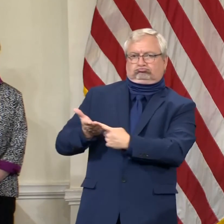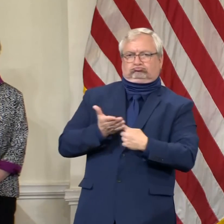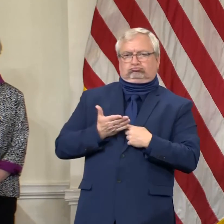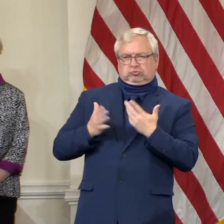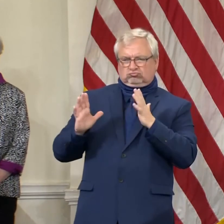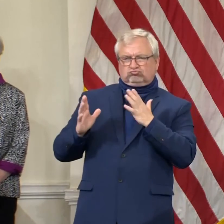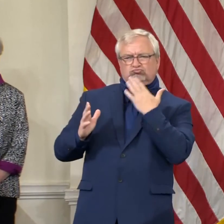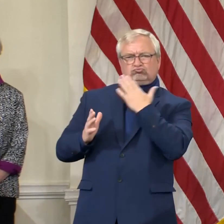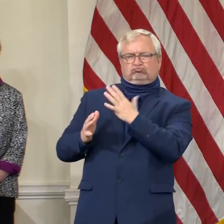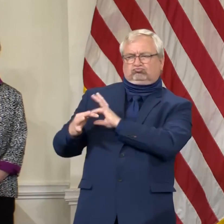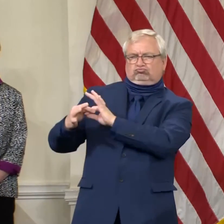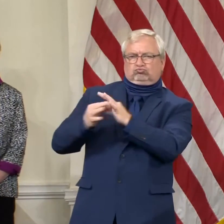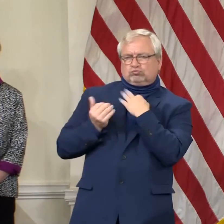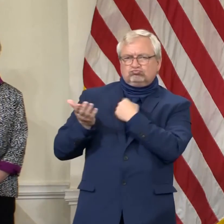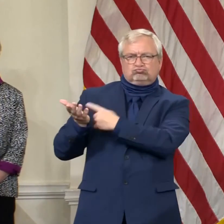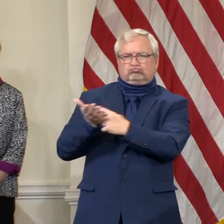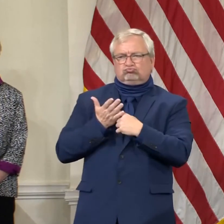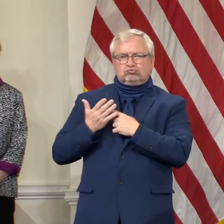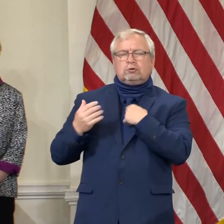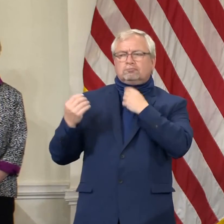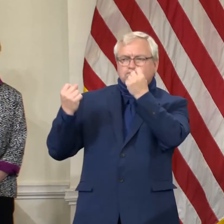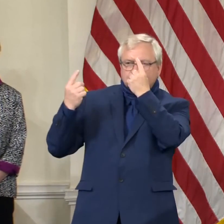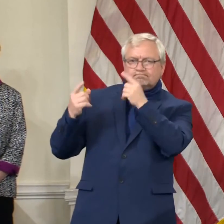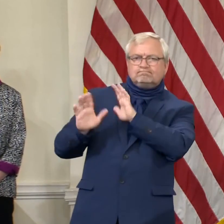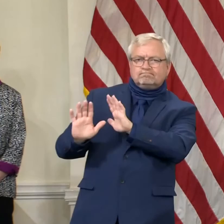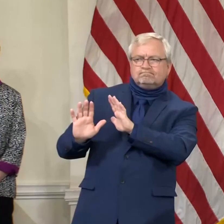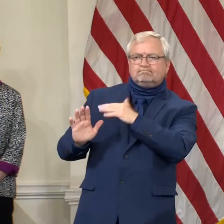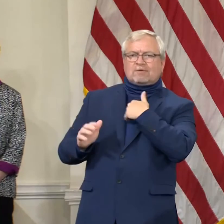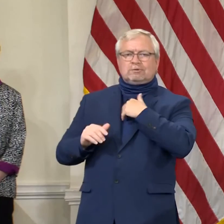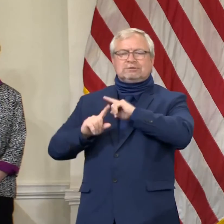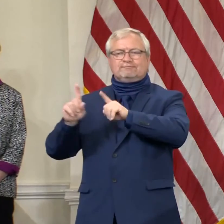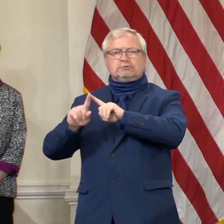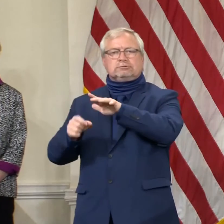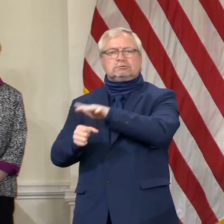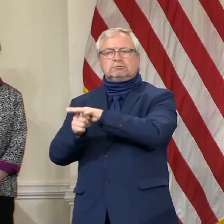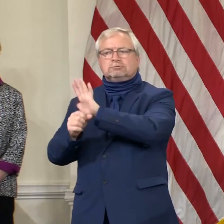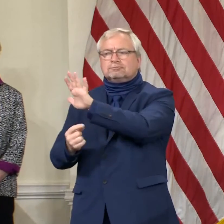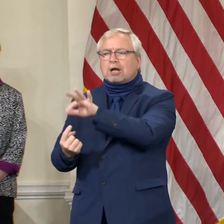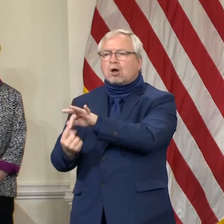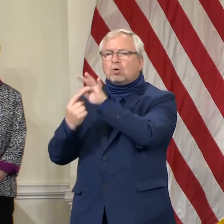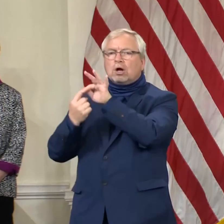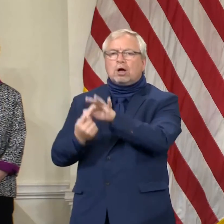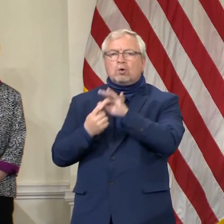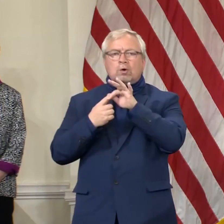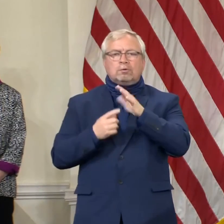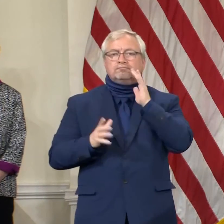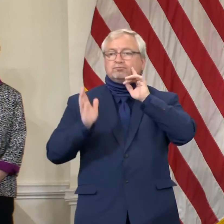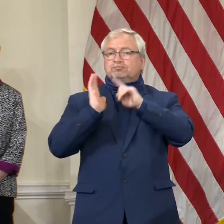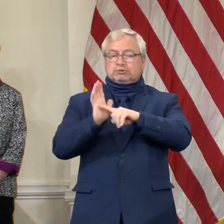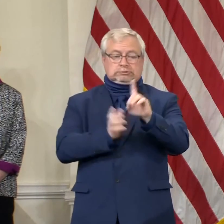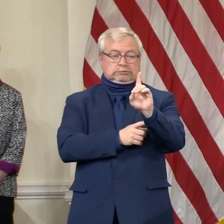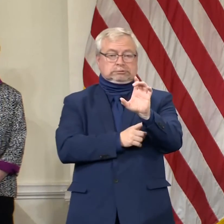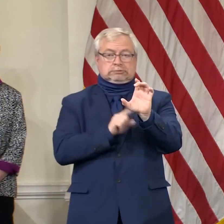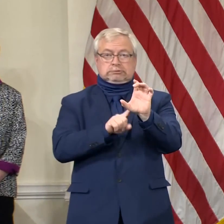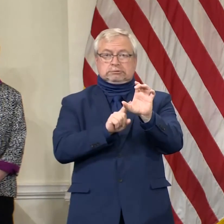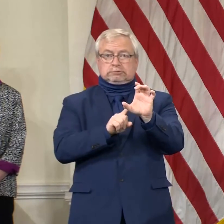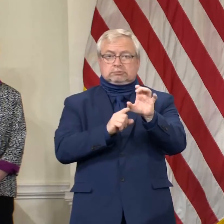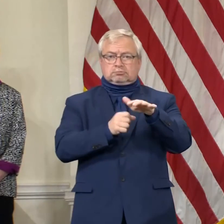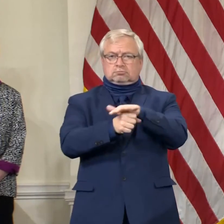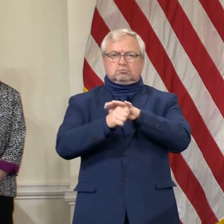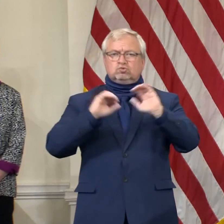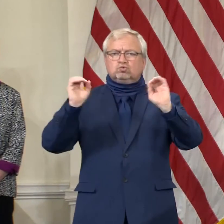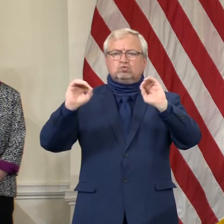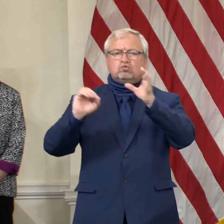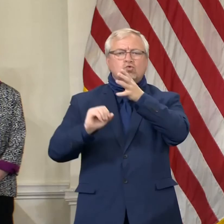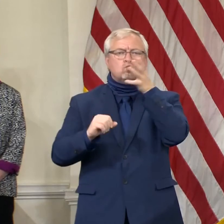different things in our different areas. They're not all the same. Mayor Bowser, for example, doesn't have any rural areas as part of D.C.,